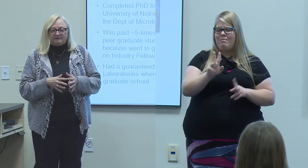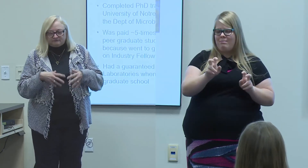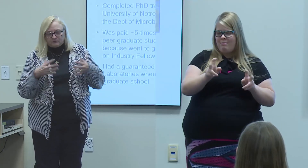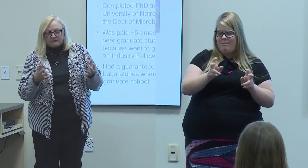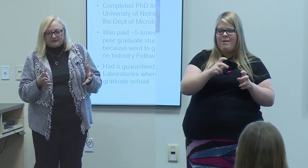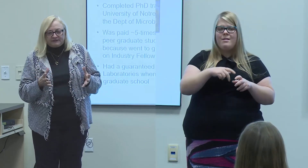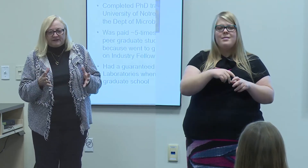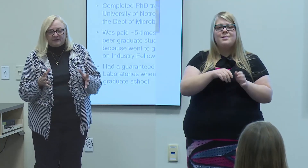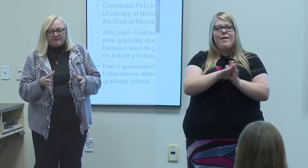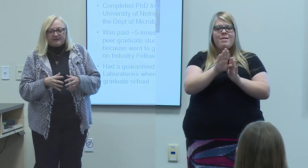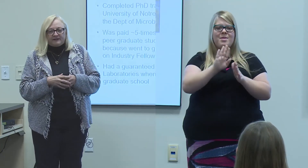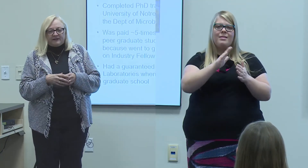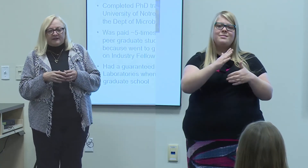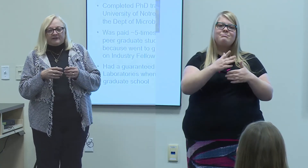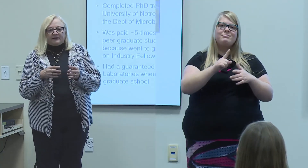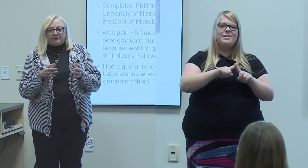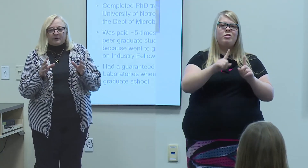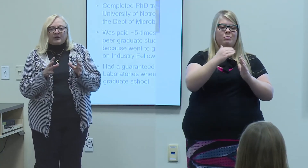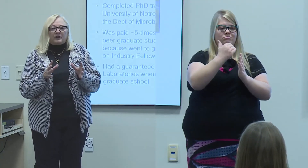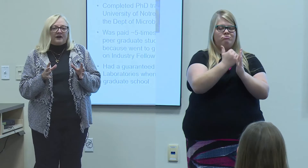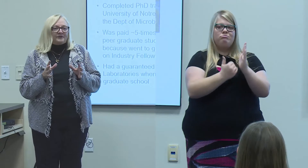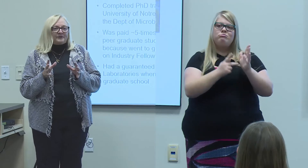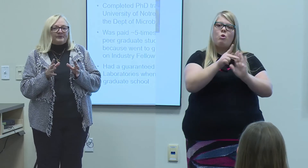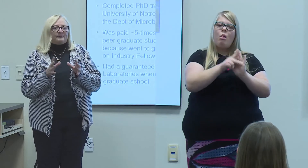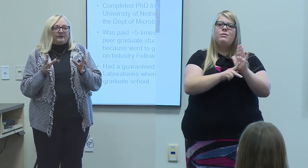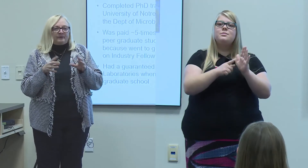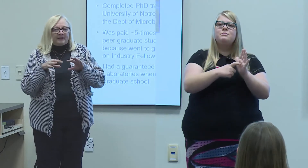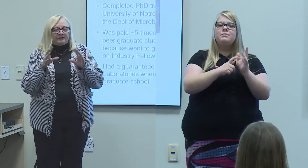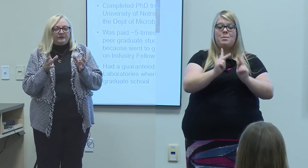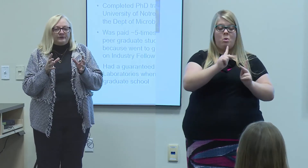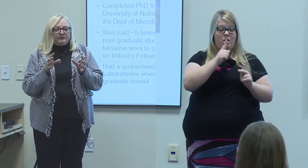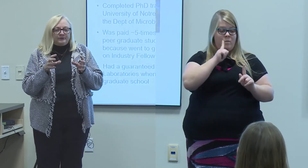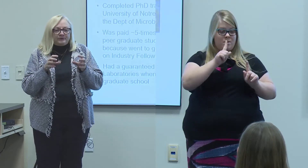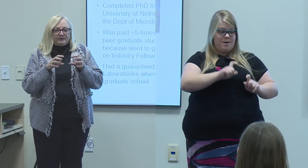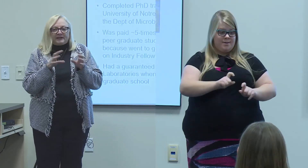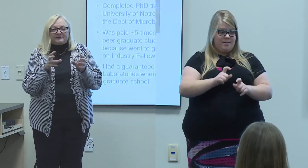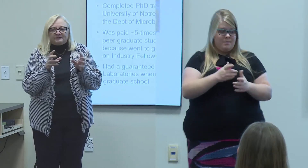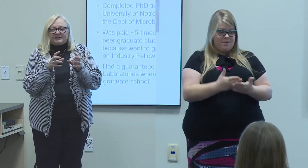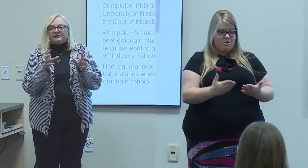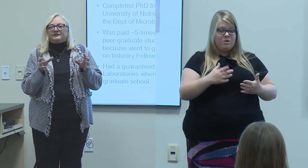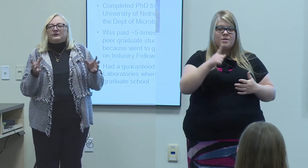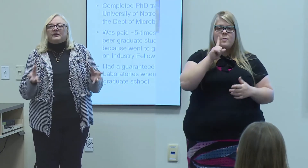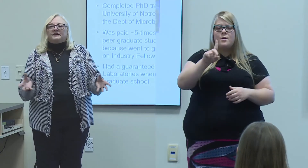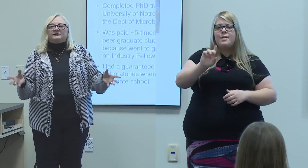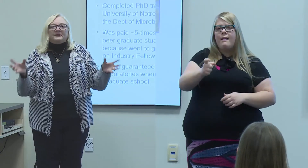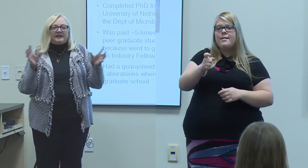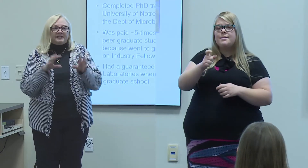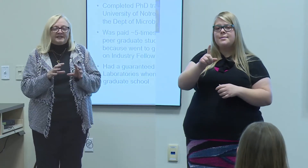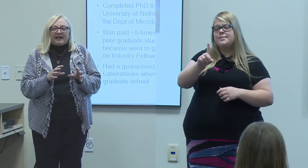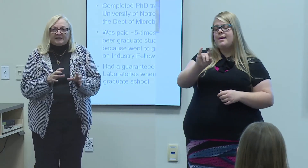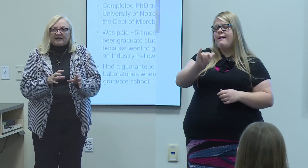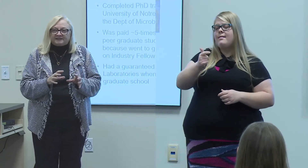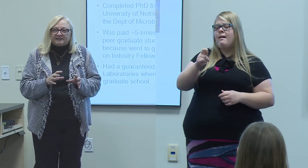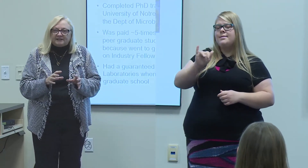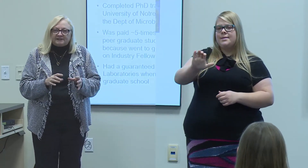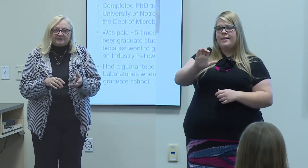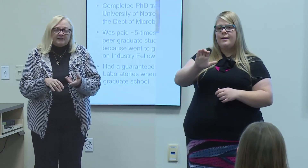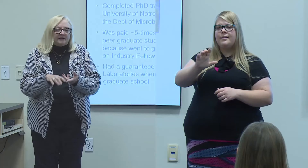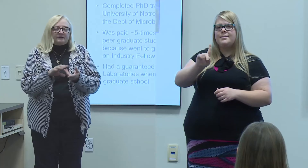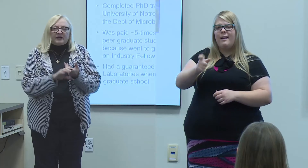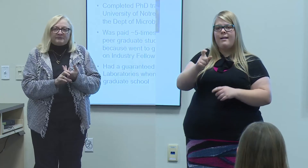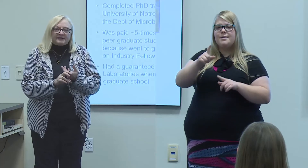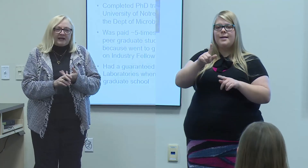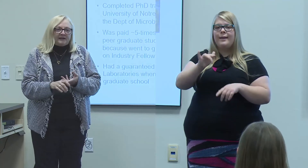Lab, developing the protocols that people had to use to test materials that went into making diagnostic